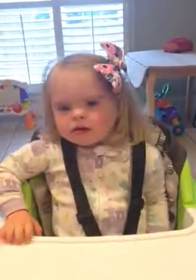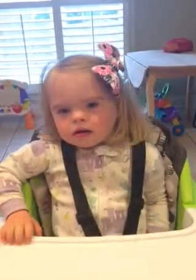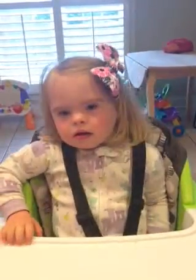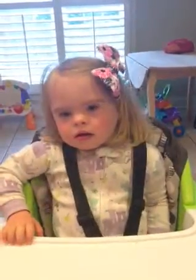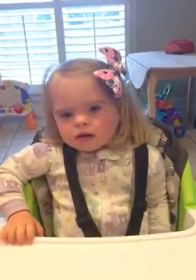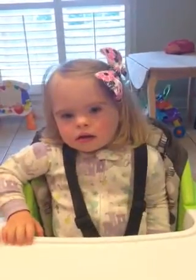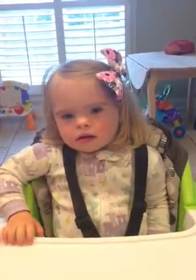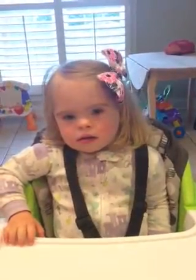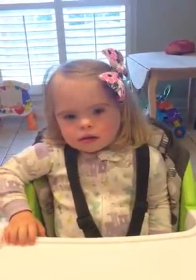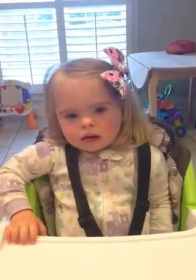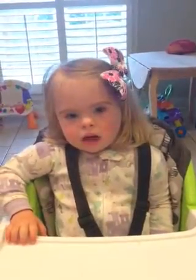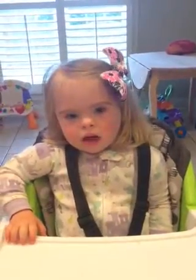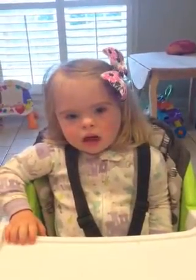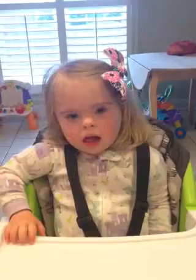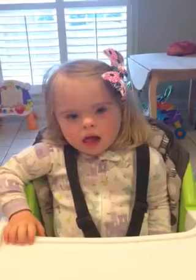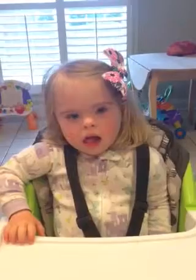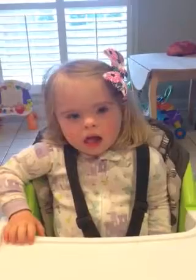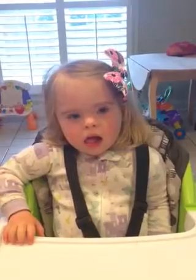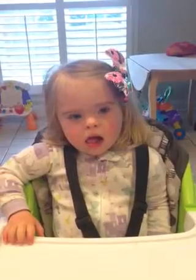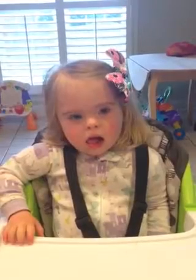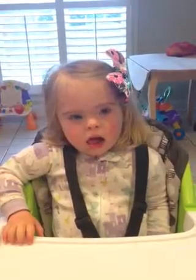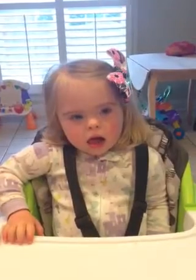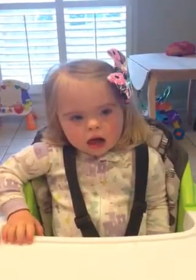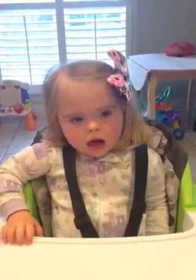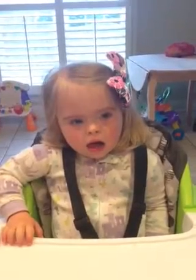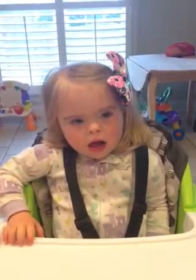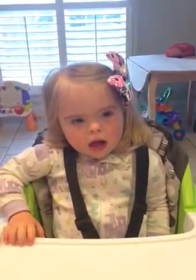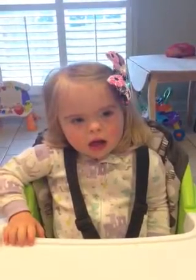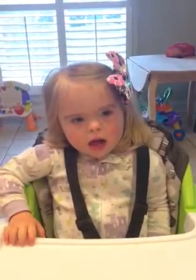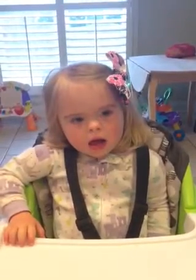Lila? Sock. Can you do sock?